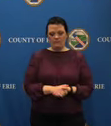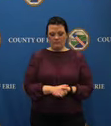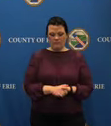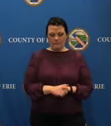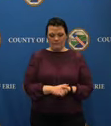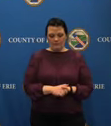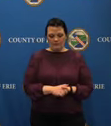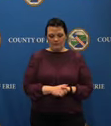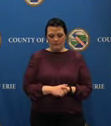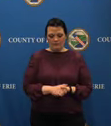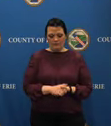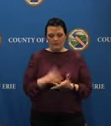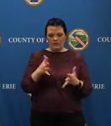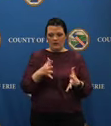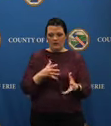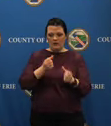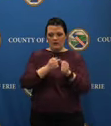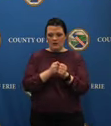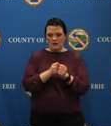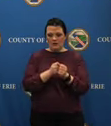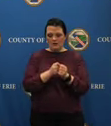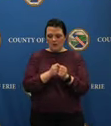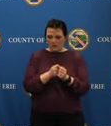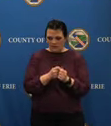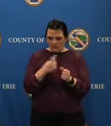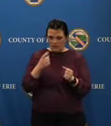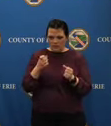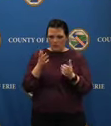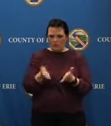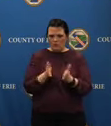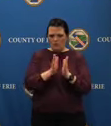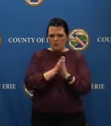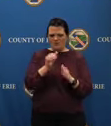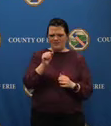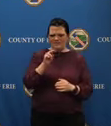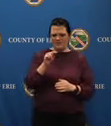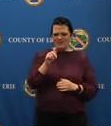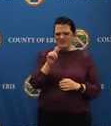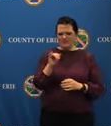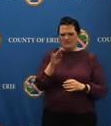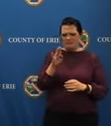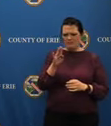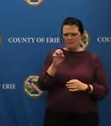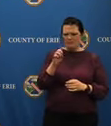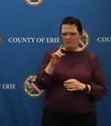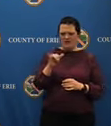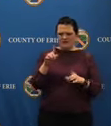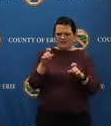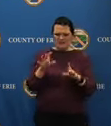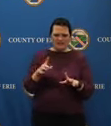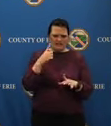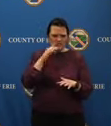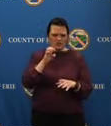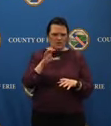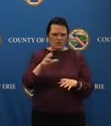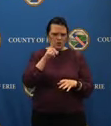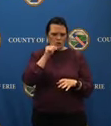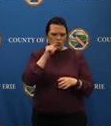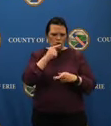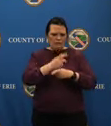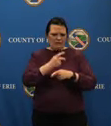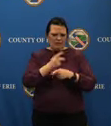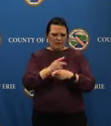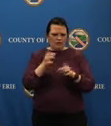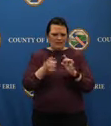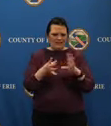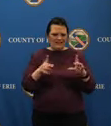get an update. I know that you had requested antibody tests for Erie County, but who's the actual gatekeeper in charge of